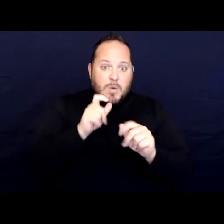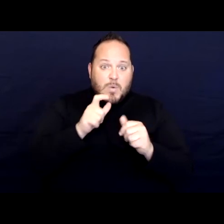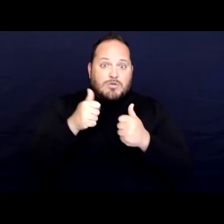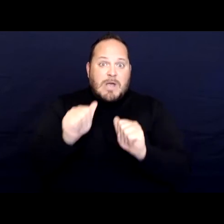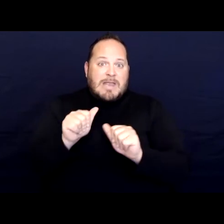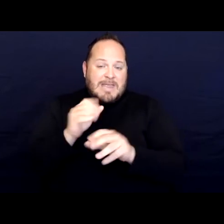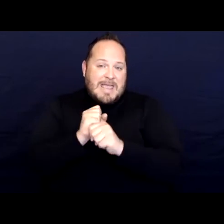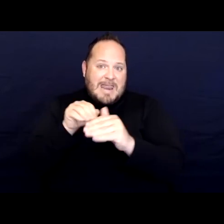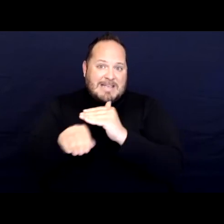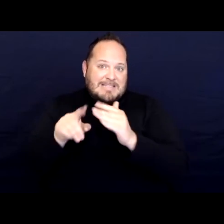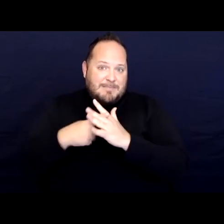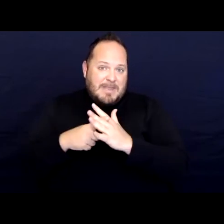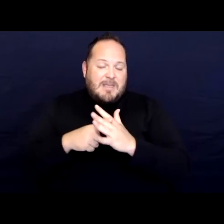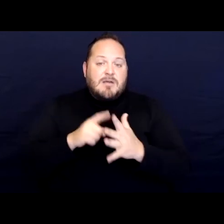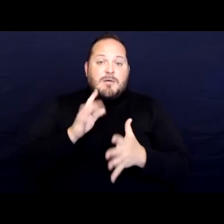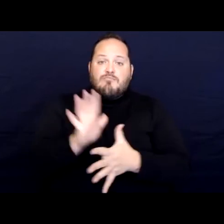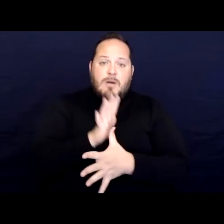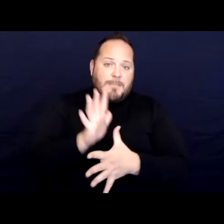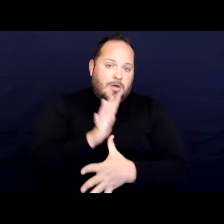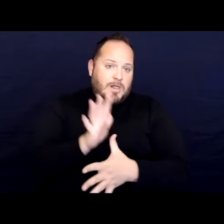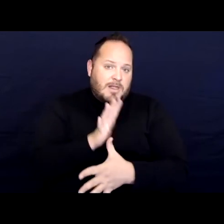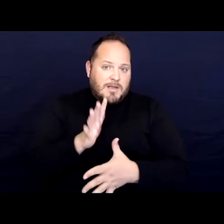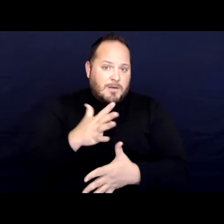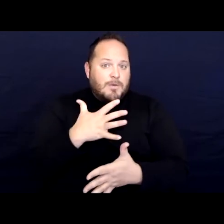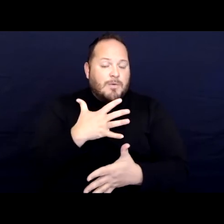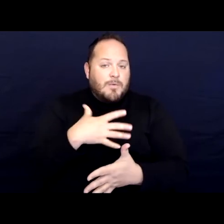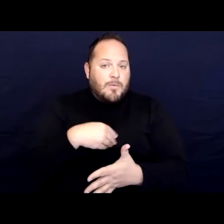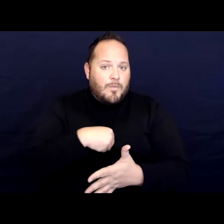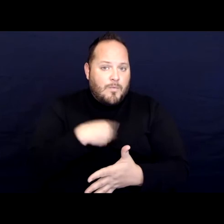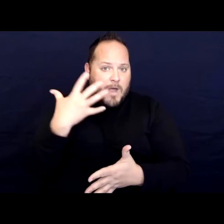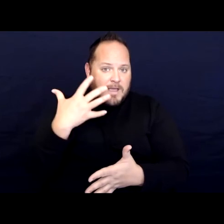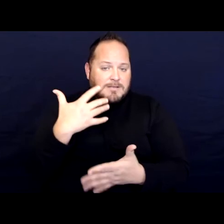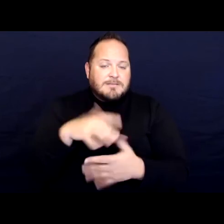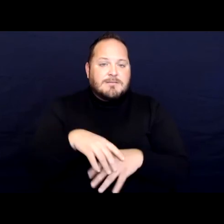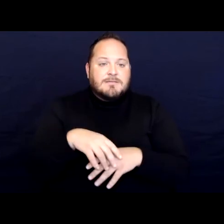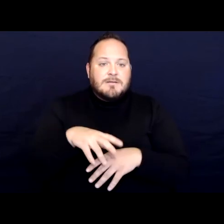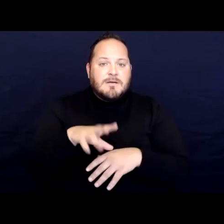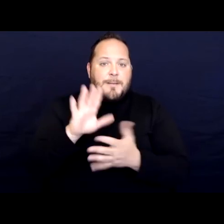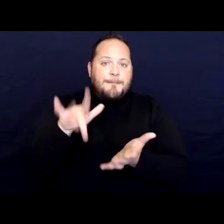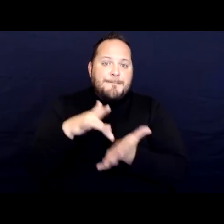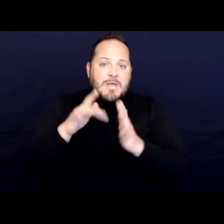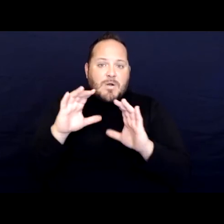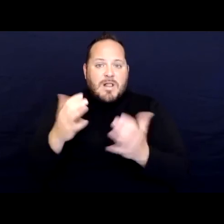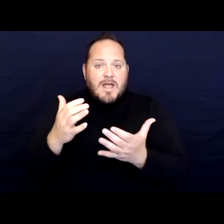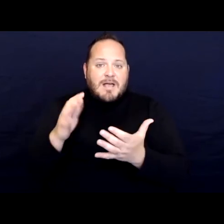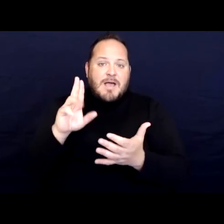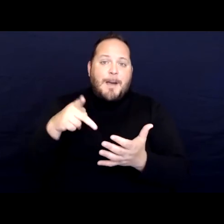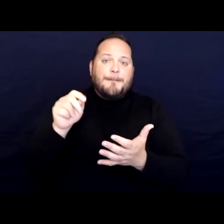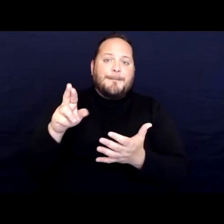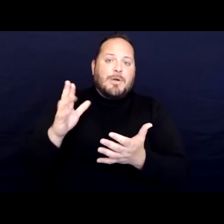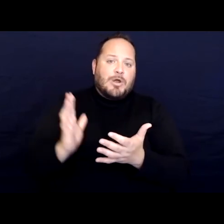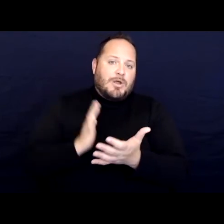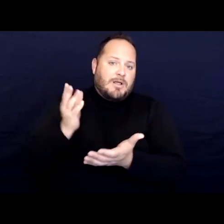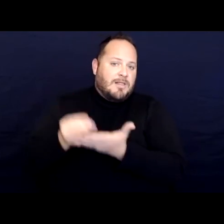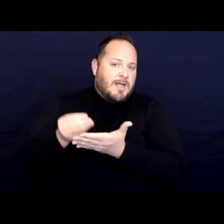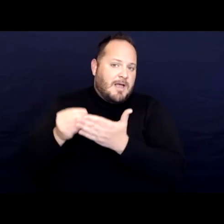primarily white, um, uh, upper or middle upper class